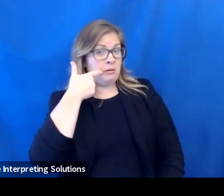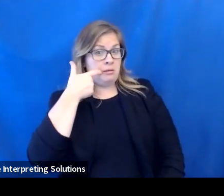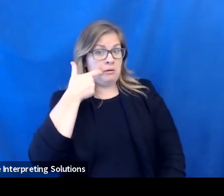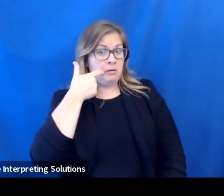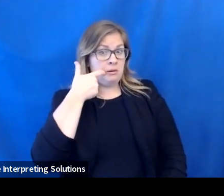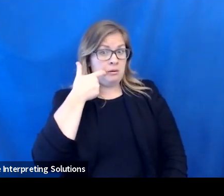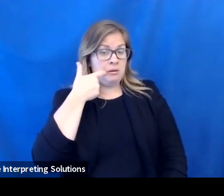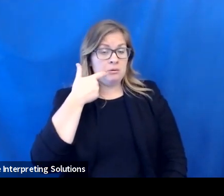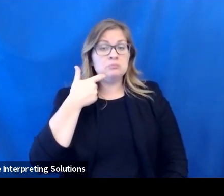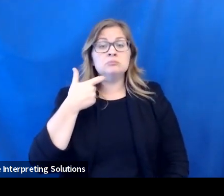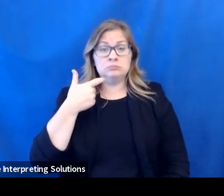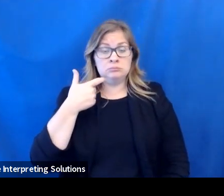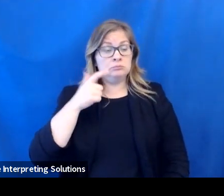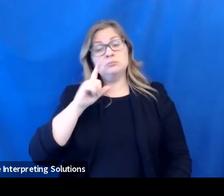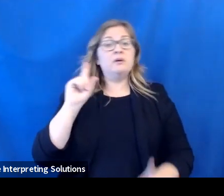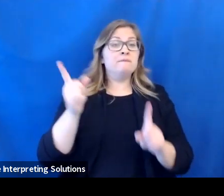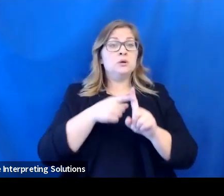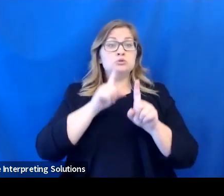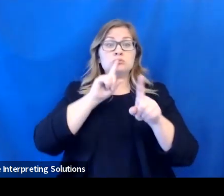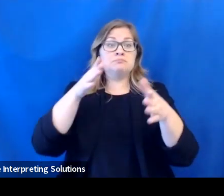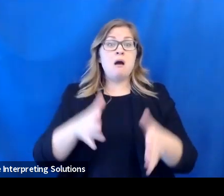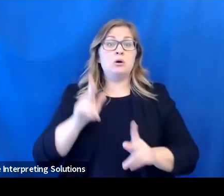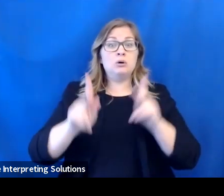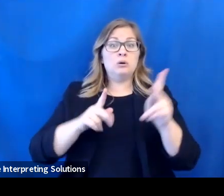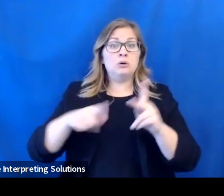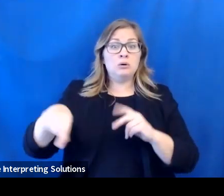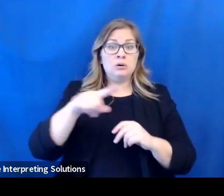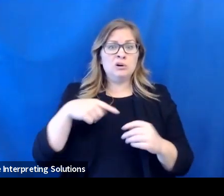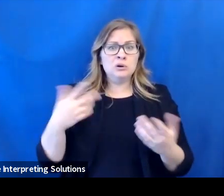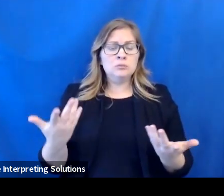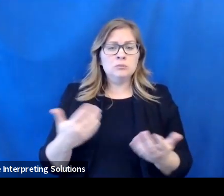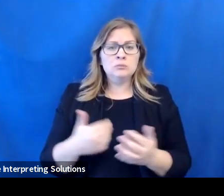they respond or what they show up in as far as what they wear?